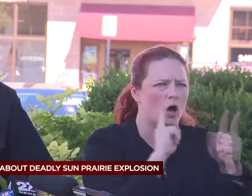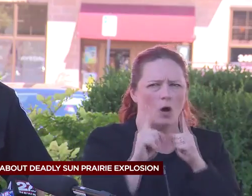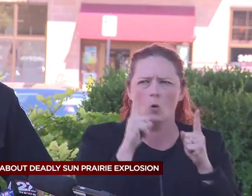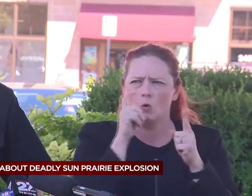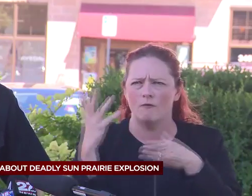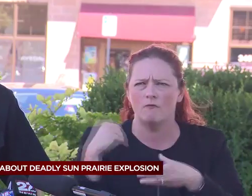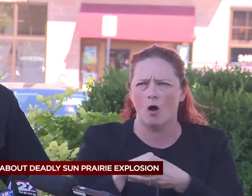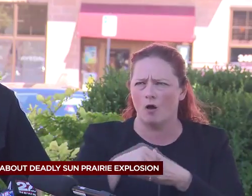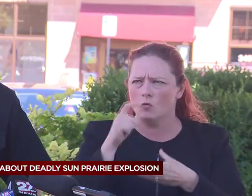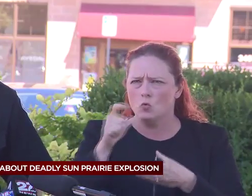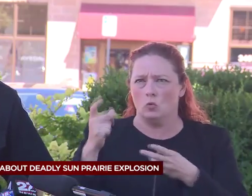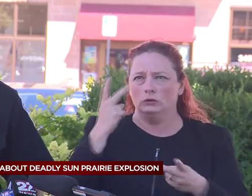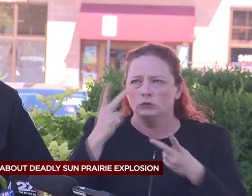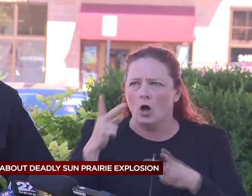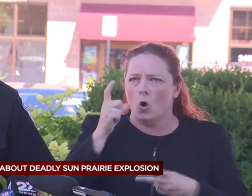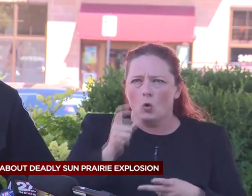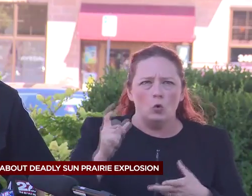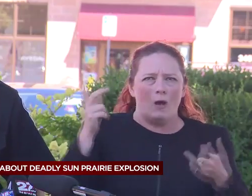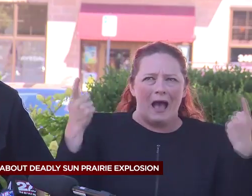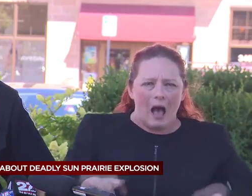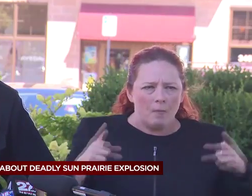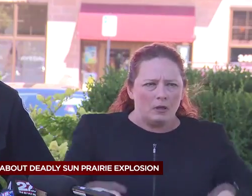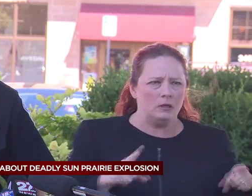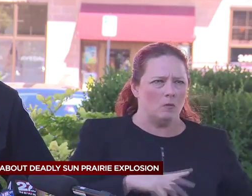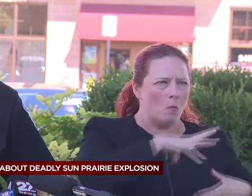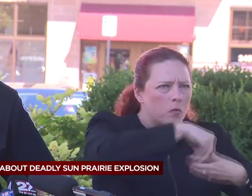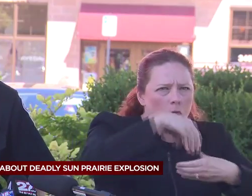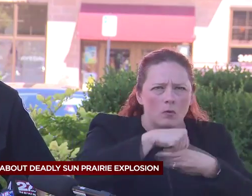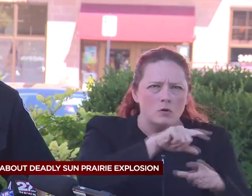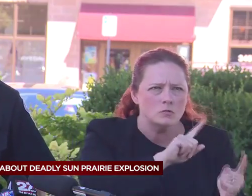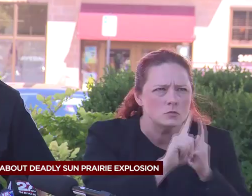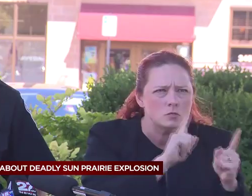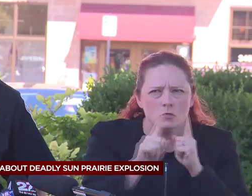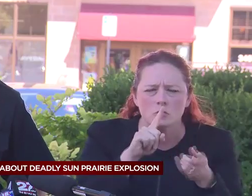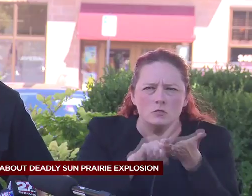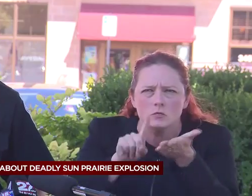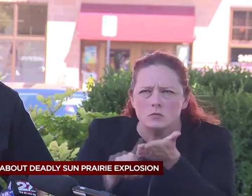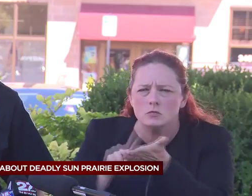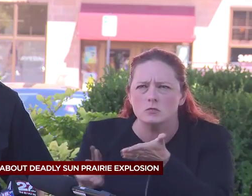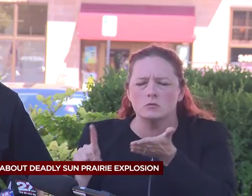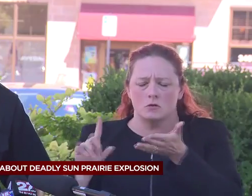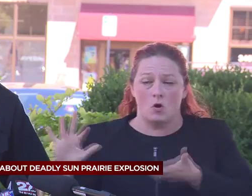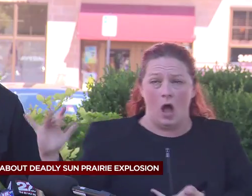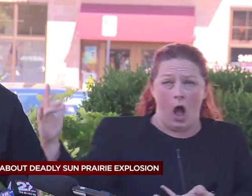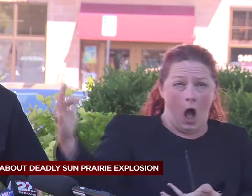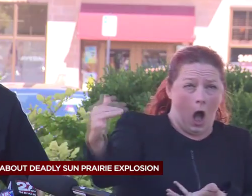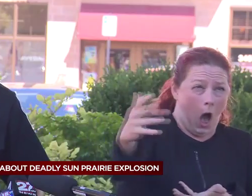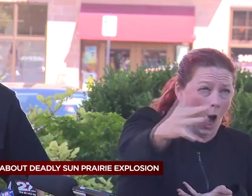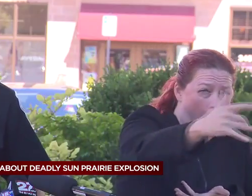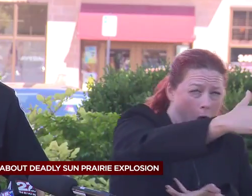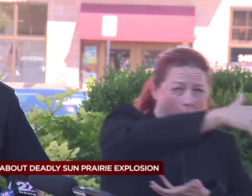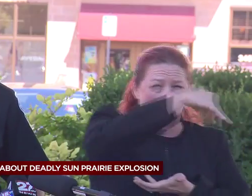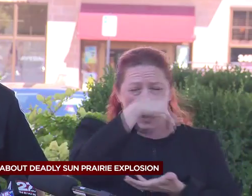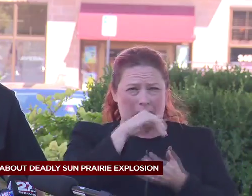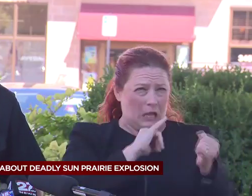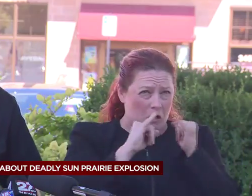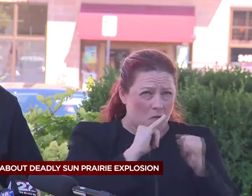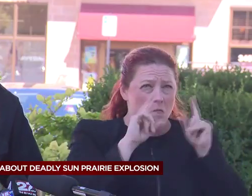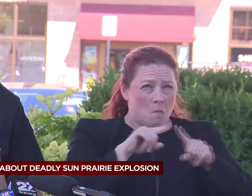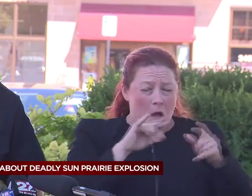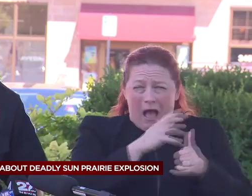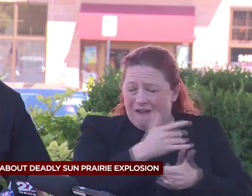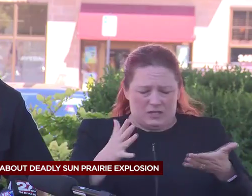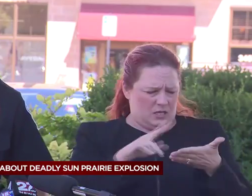have been involved in this. And when we get all that information, we're gonna sit down, we're gonna look at all of the interviews, the reports,